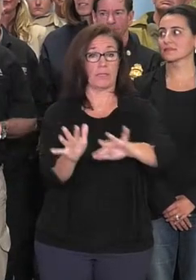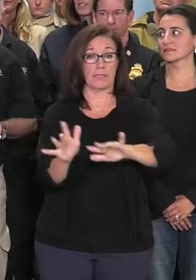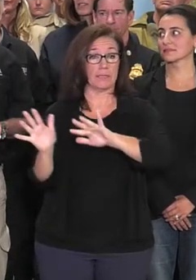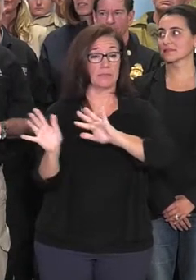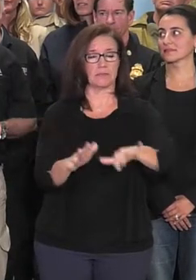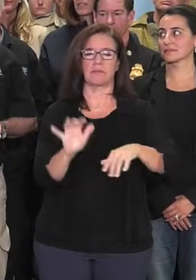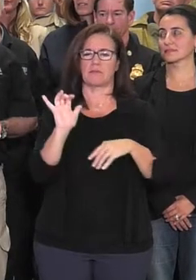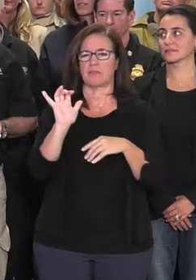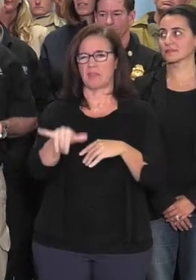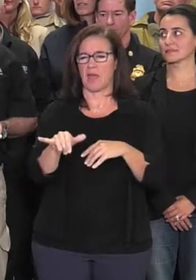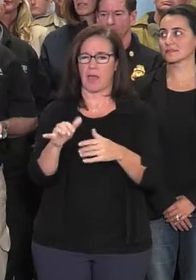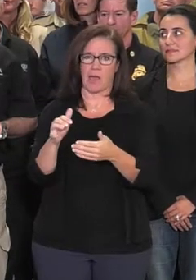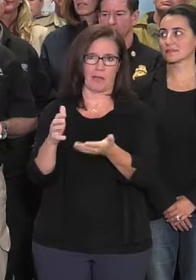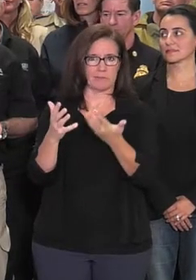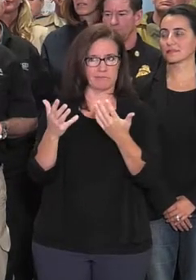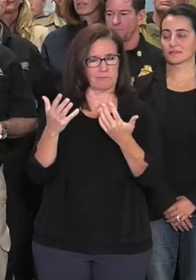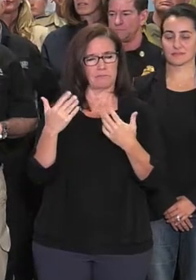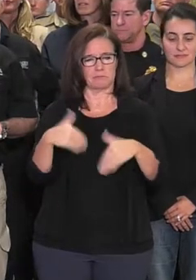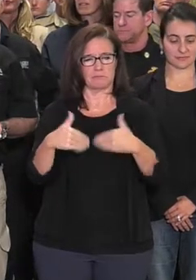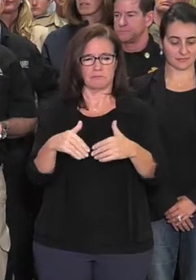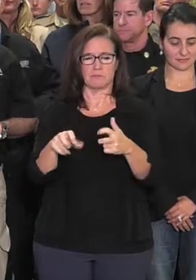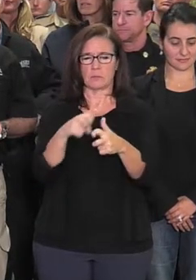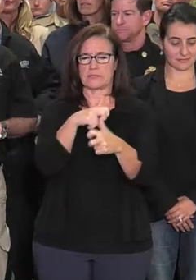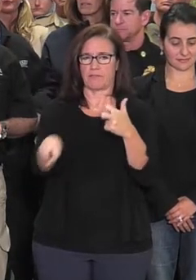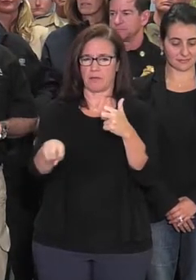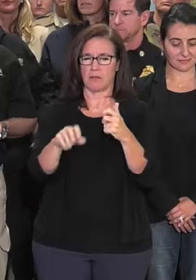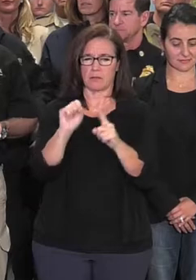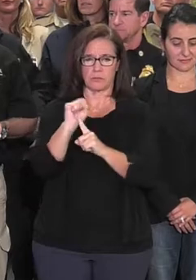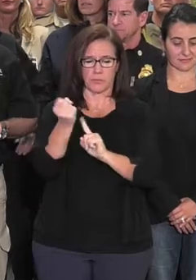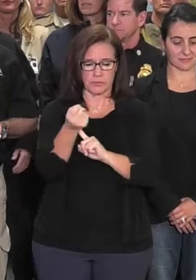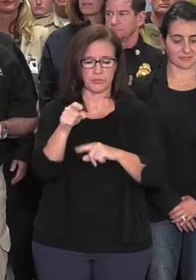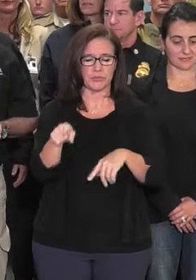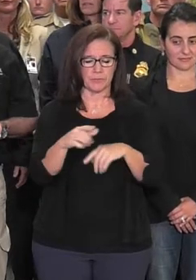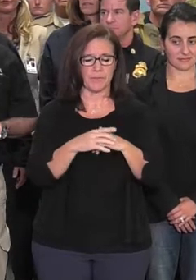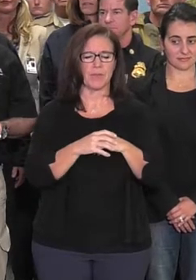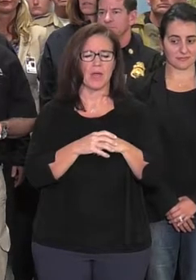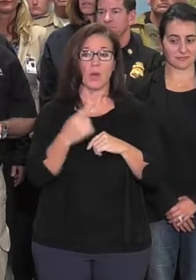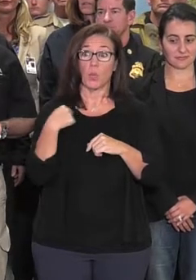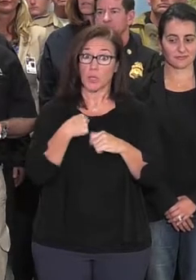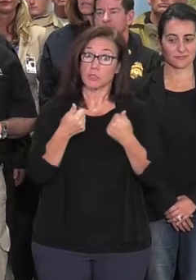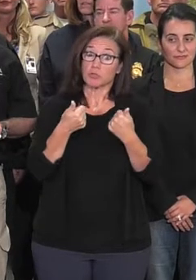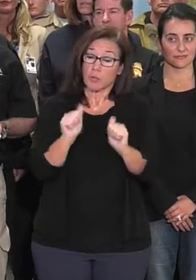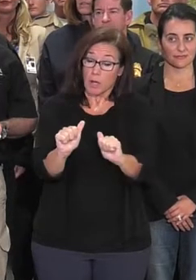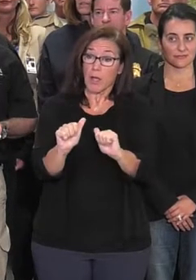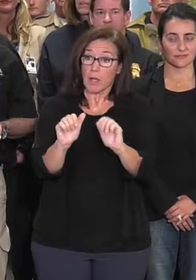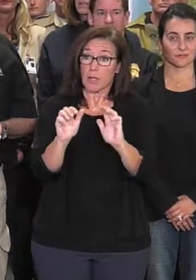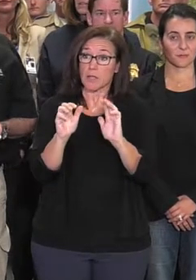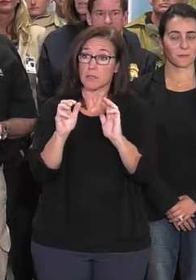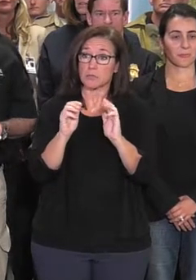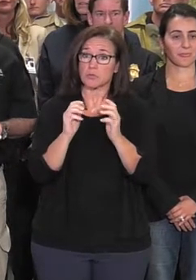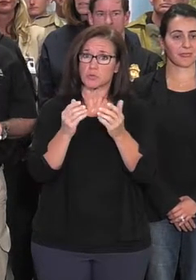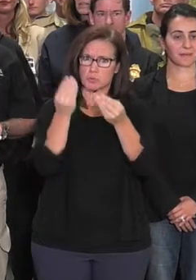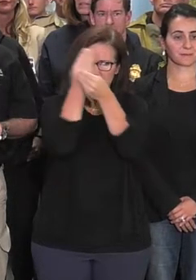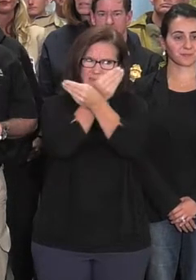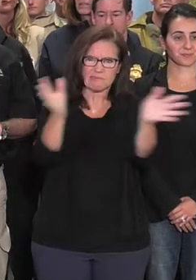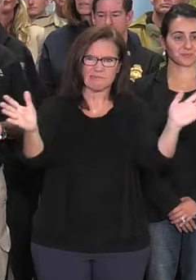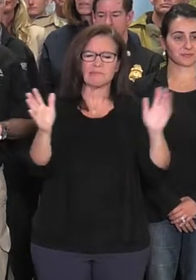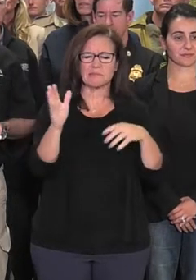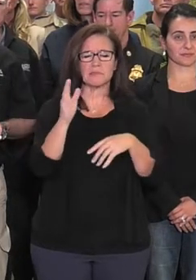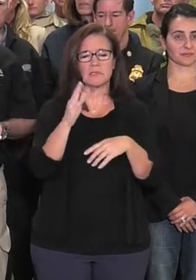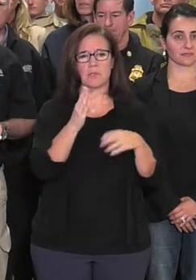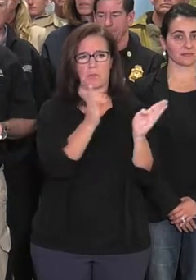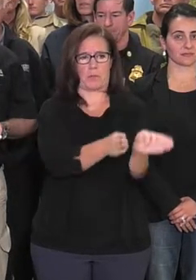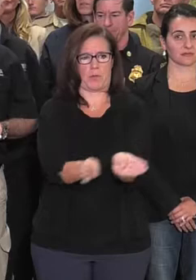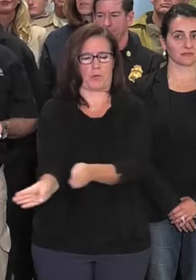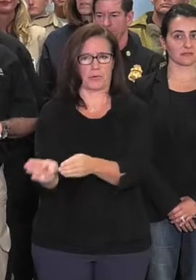a concern, and we have been working closely to try to push out preparedness information to the public, just